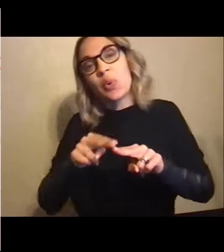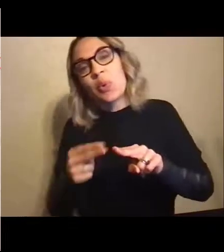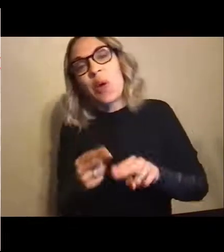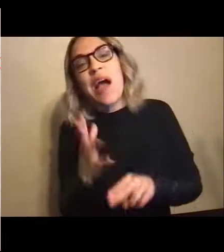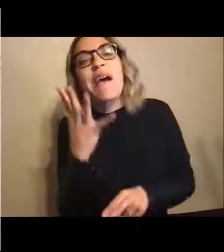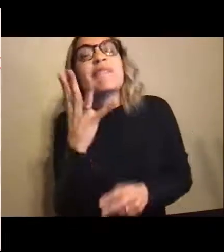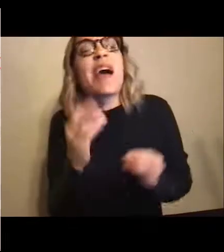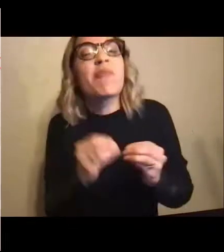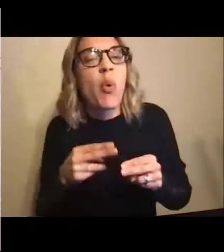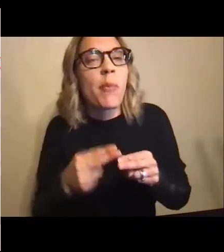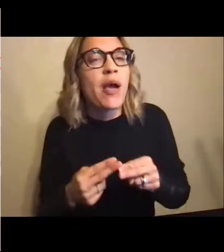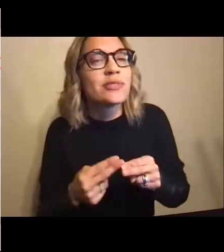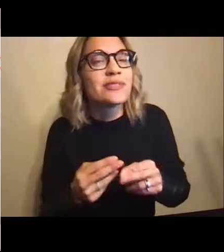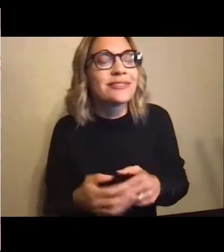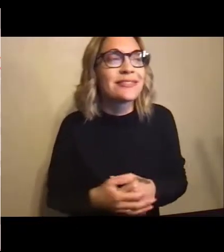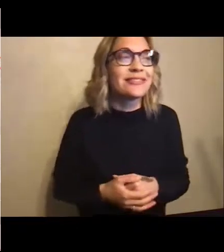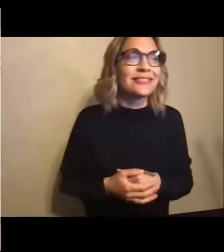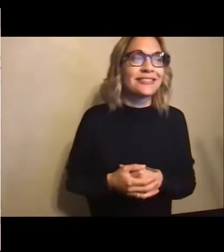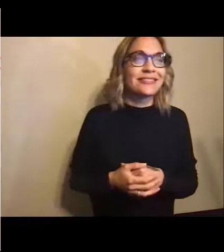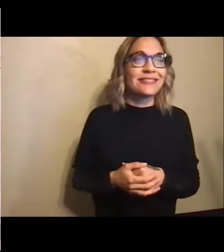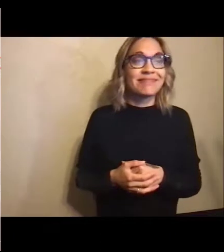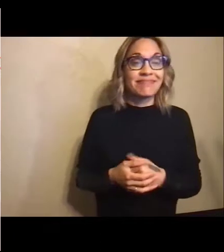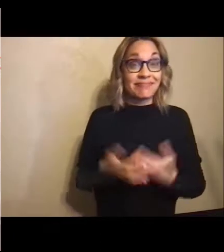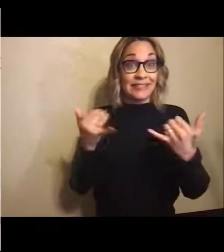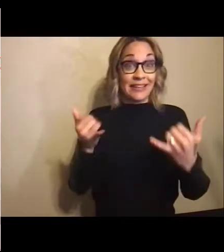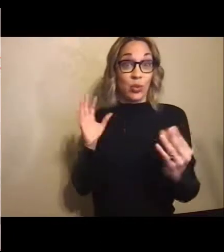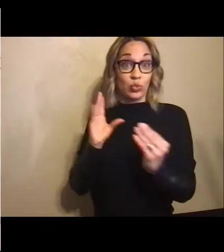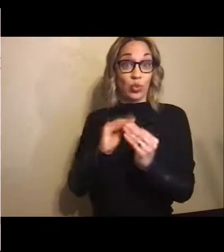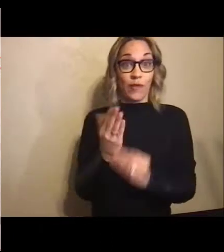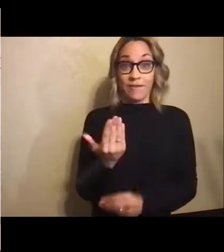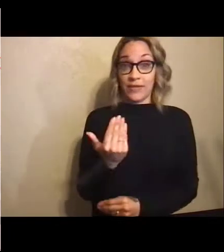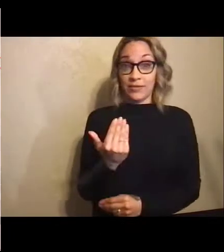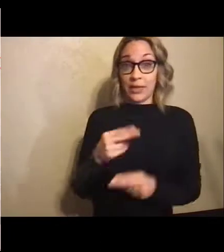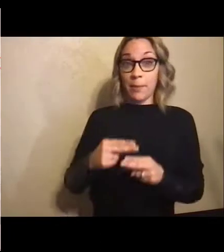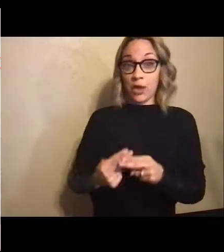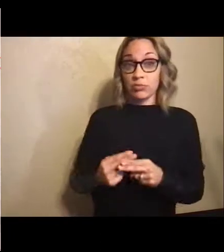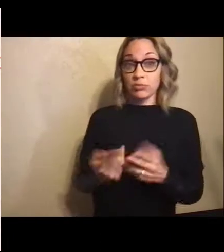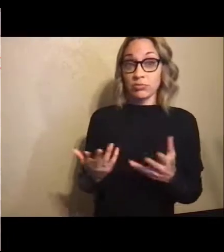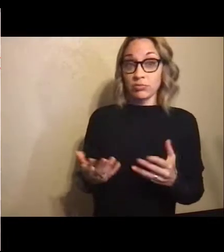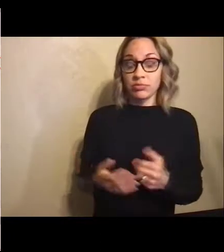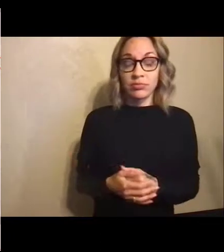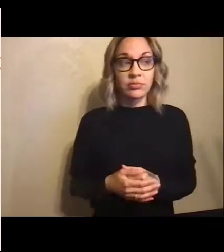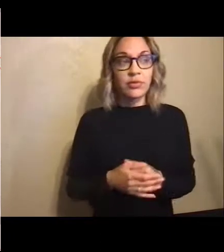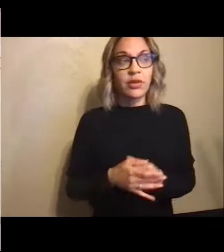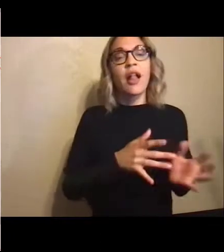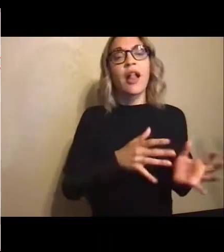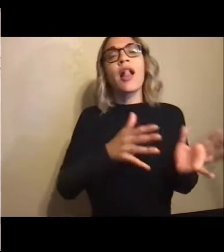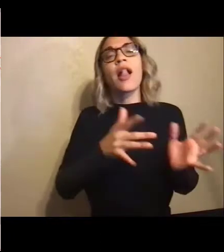Then 6 months comes and they've lost 5 more pounds for a total of 15.